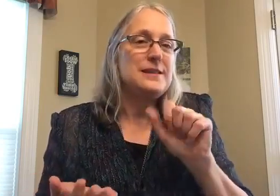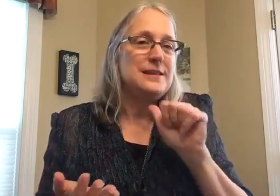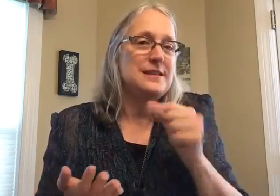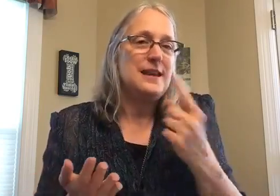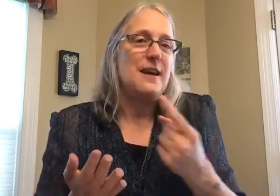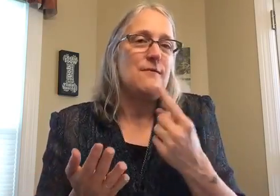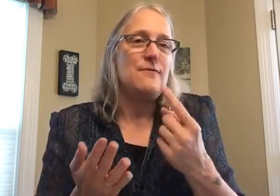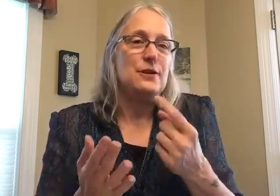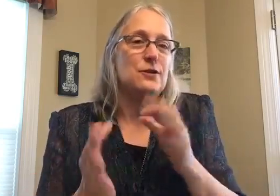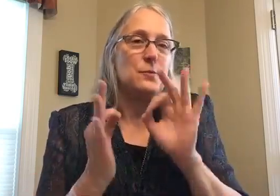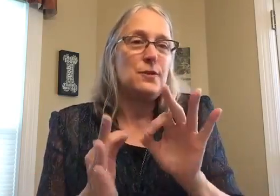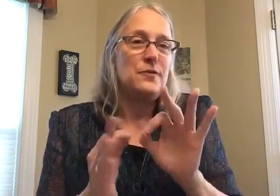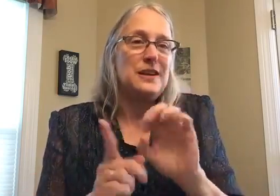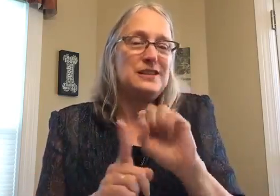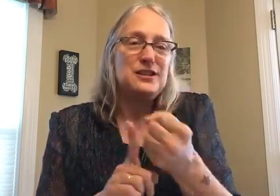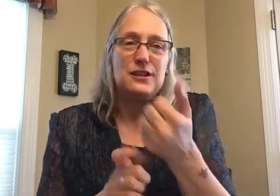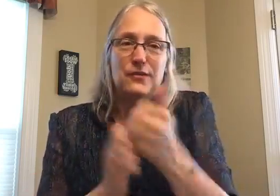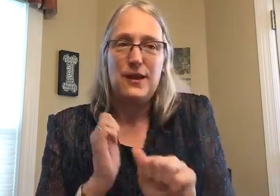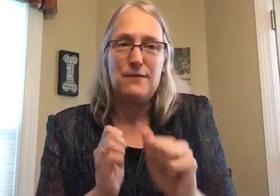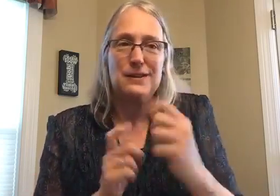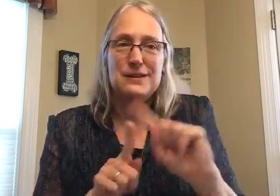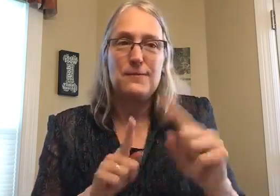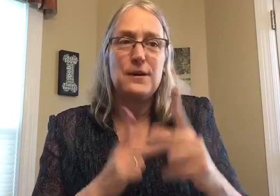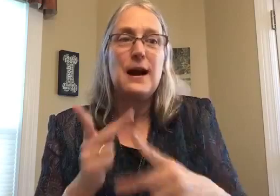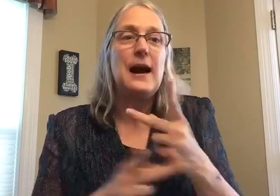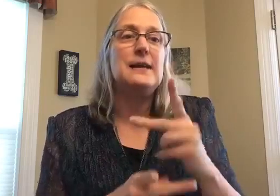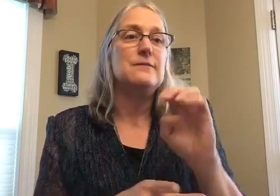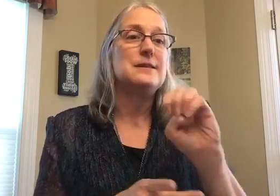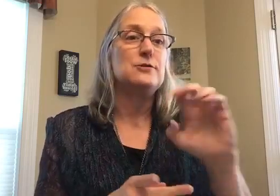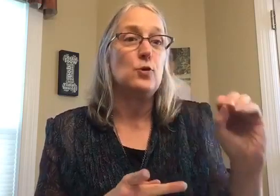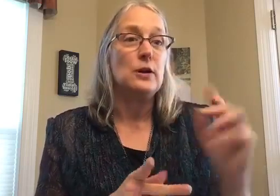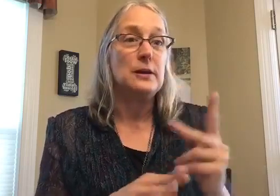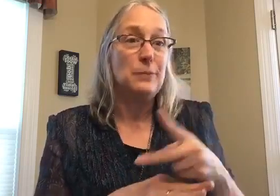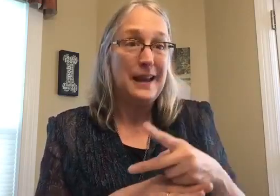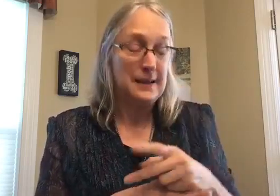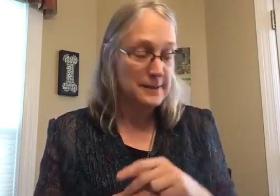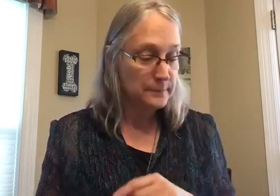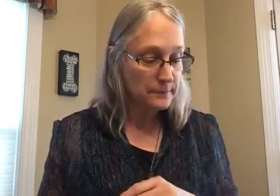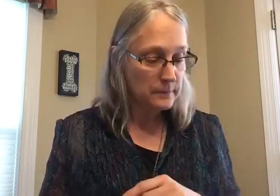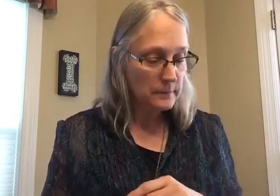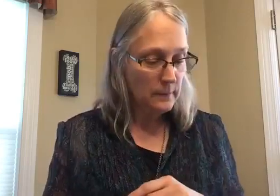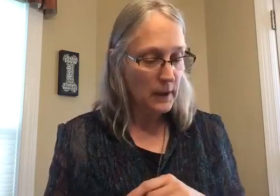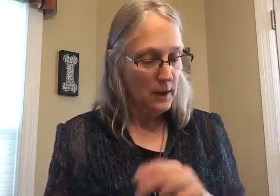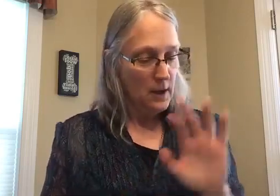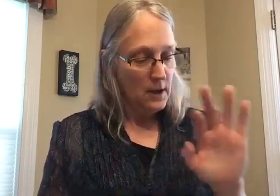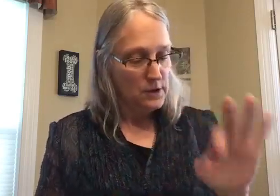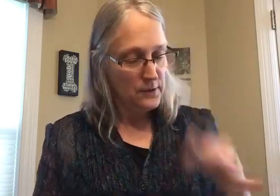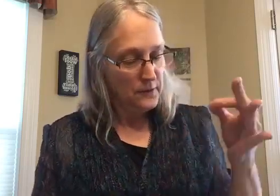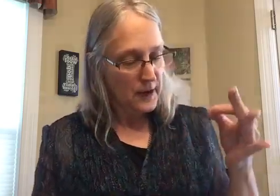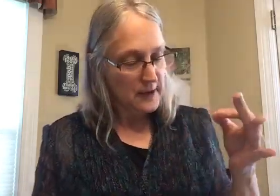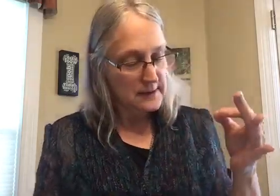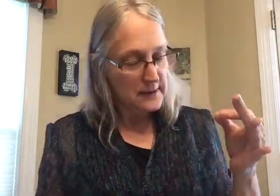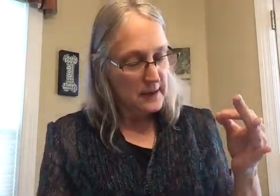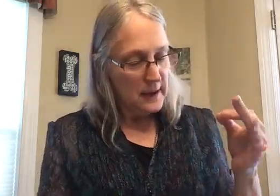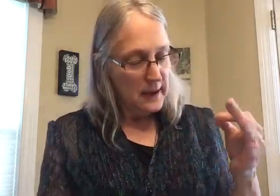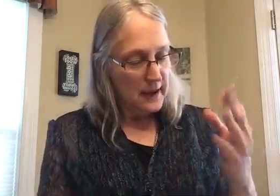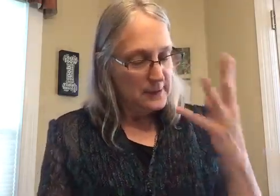doesn't have, the perfect conditions for every different kind of essential oil and plants. So France has